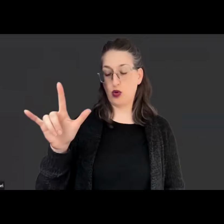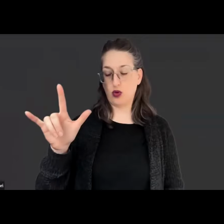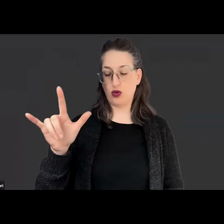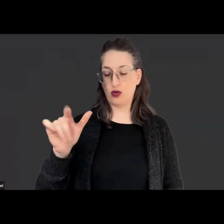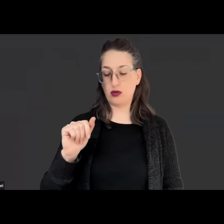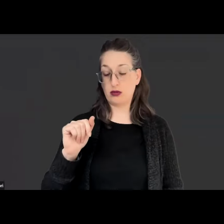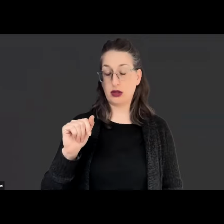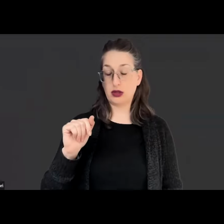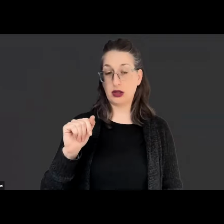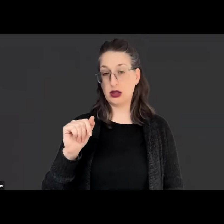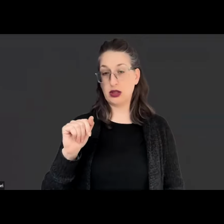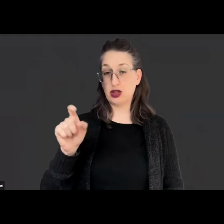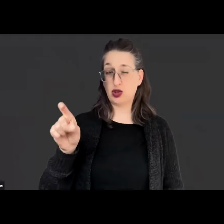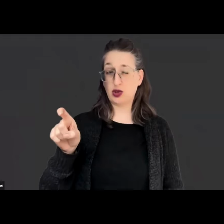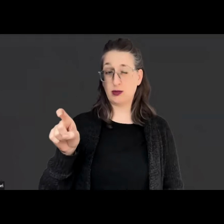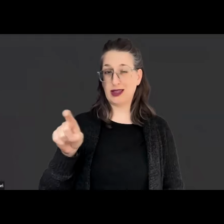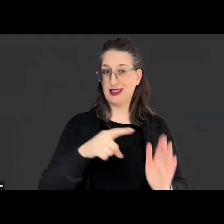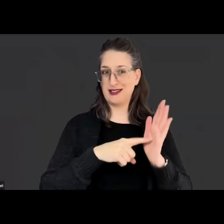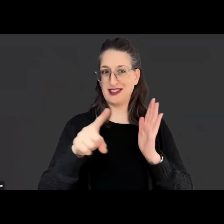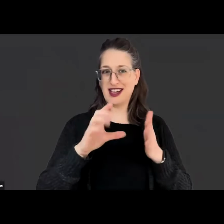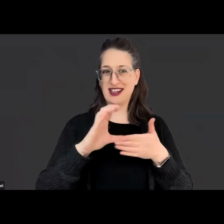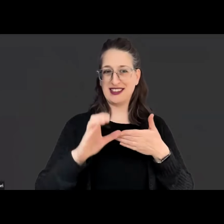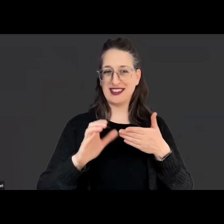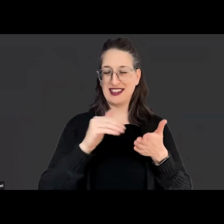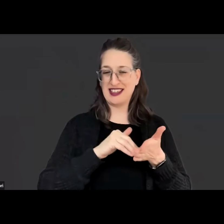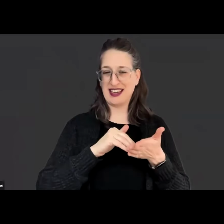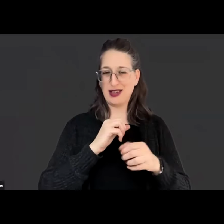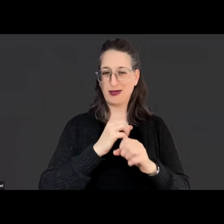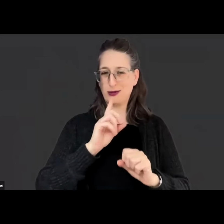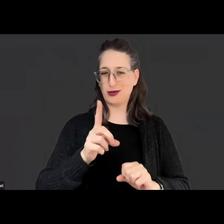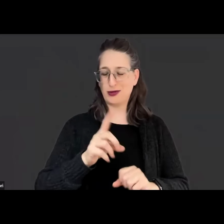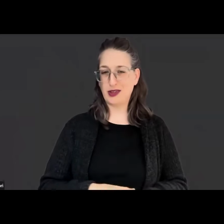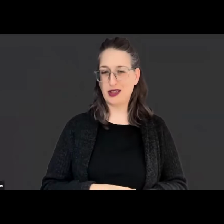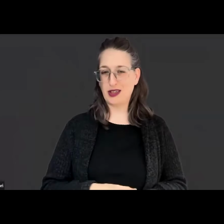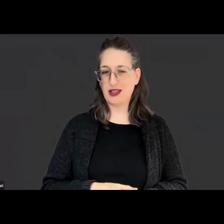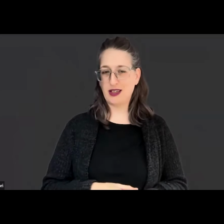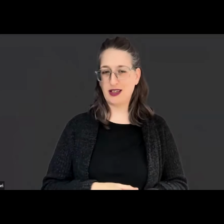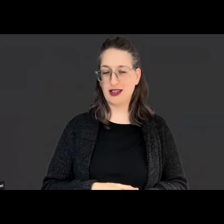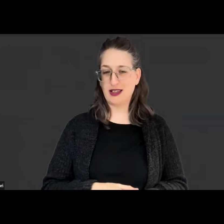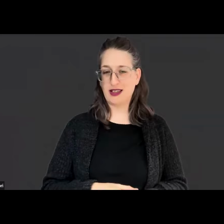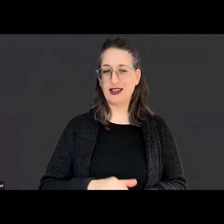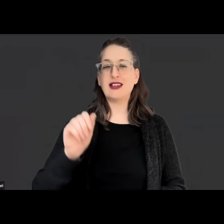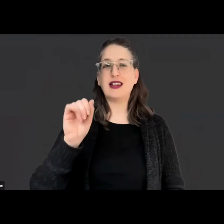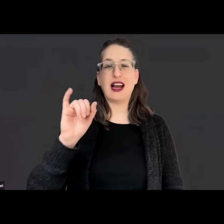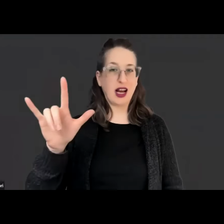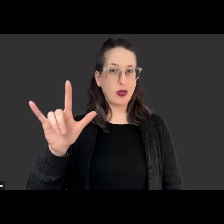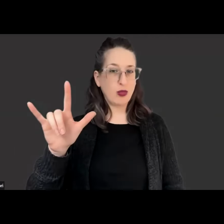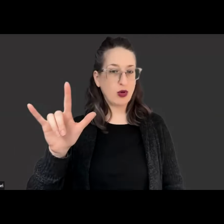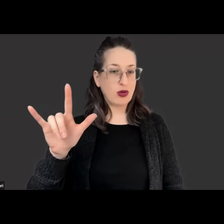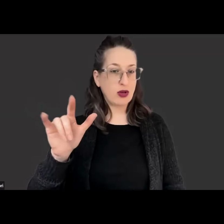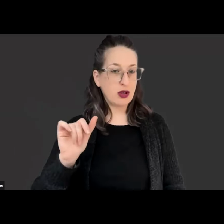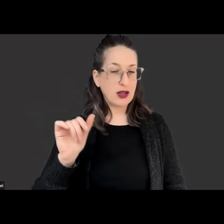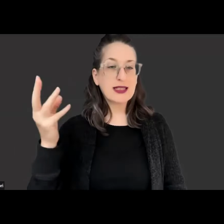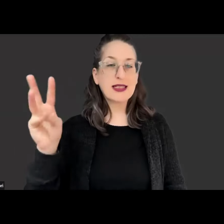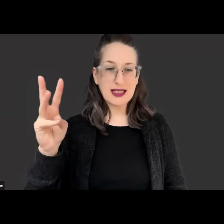it, I'm double checking the calendar now to make sure I don't say the wrong thing. I'm April pretty, 16th. yeah, I'm